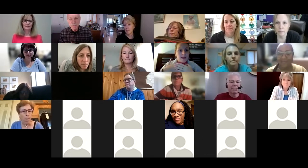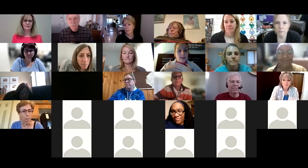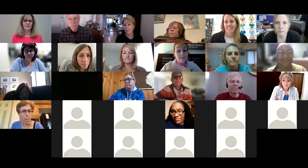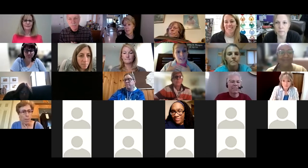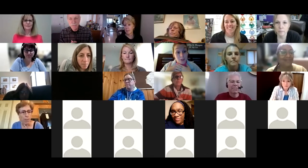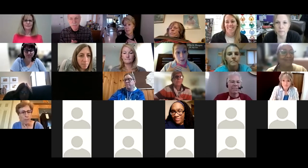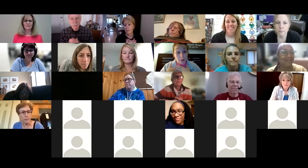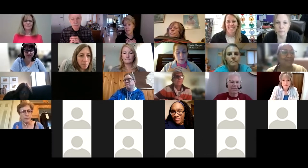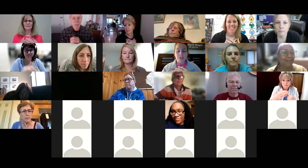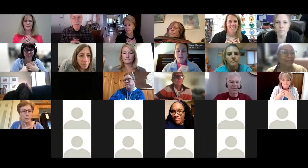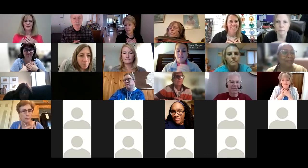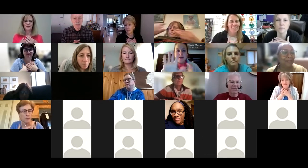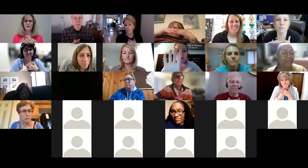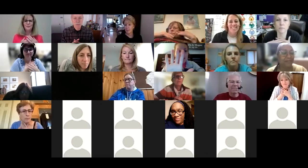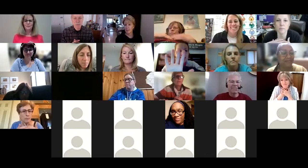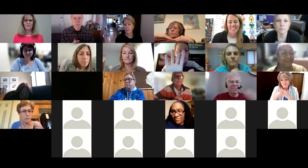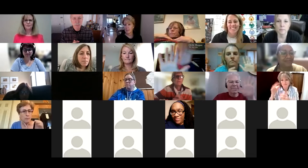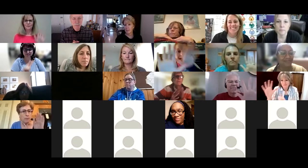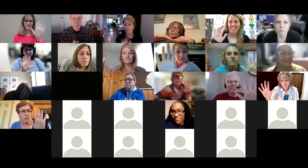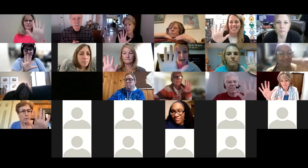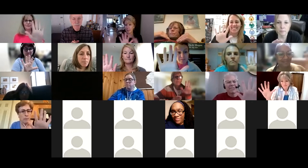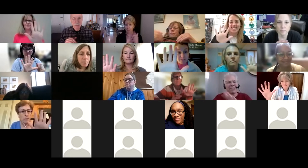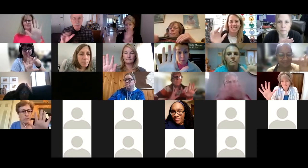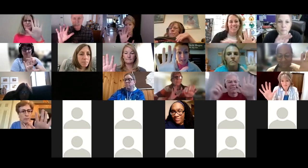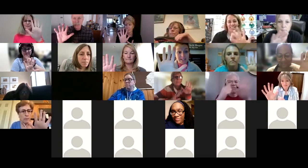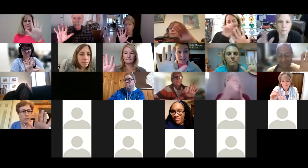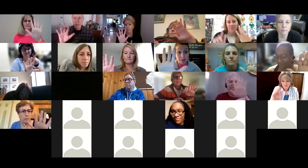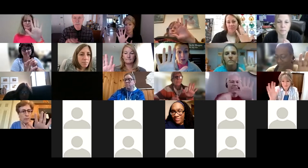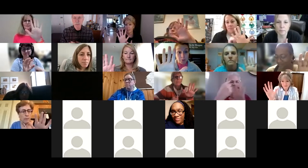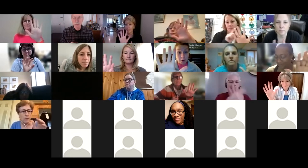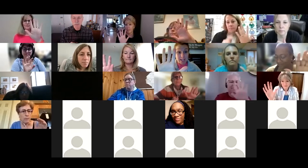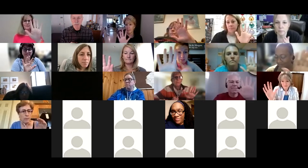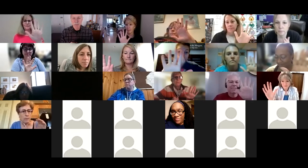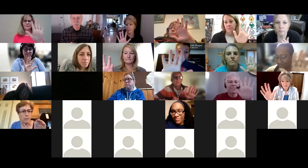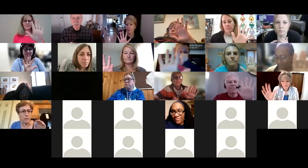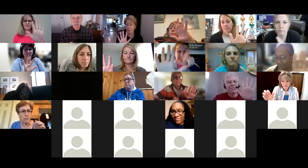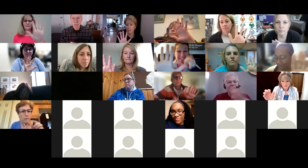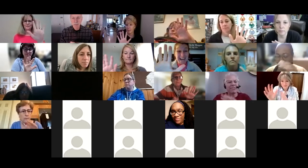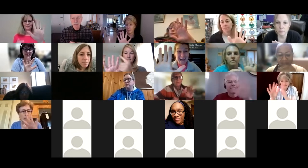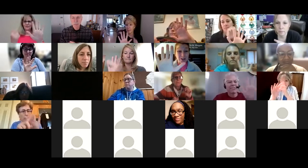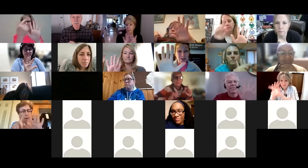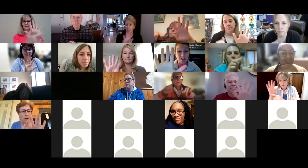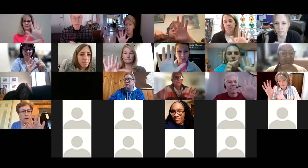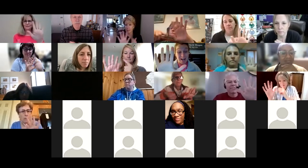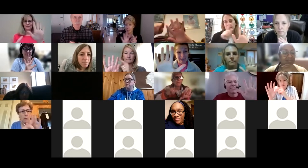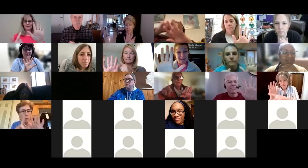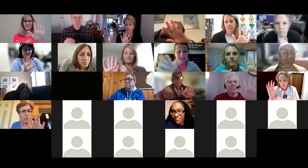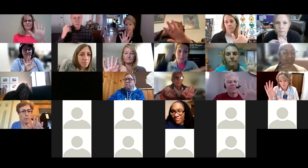Thank you, Coach. So there's the same five topics that you're going to rotate through through this entire color writing game,